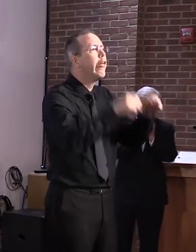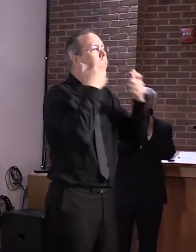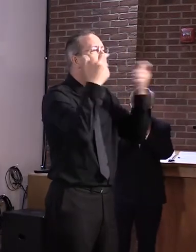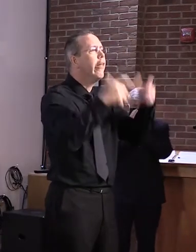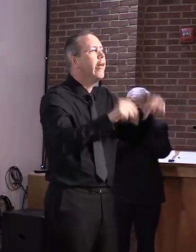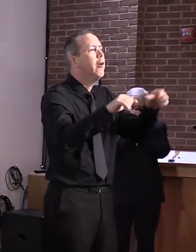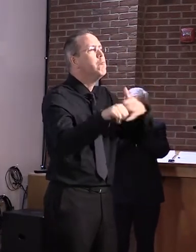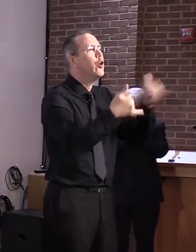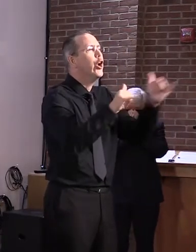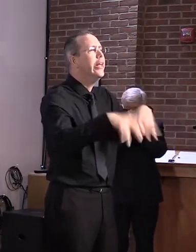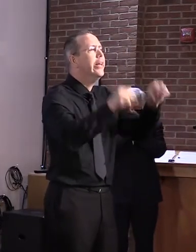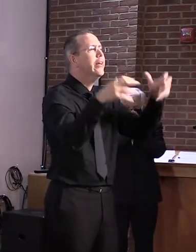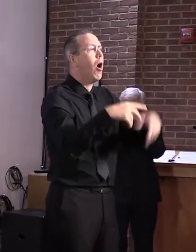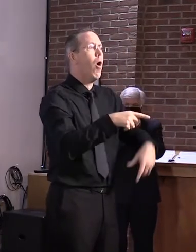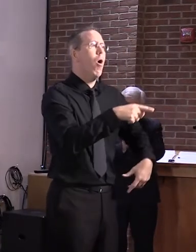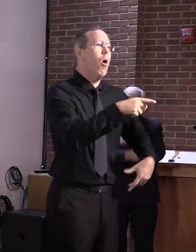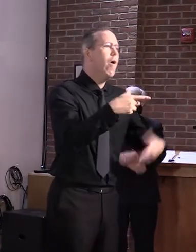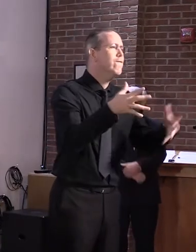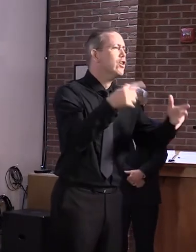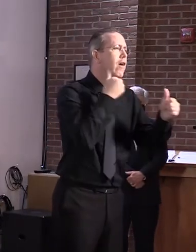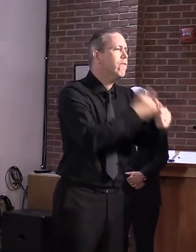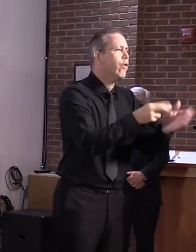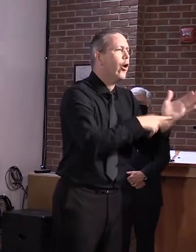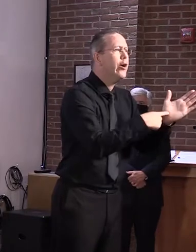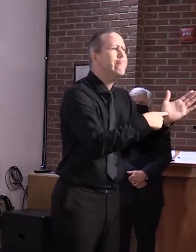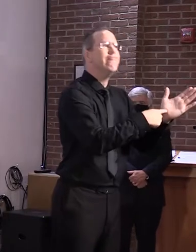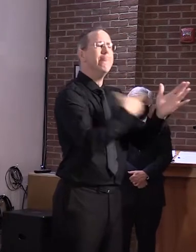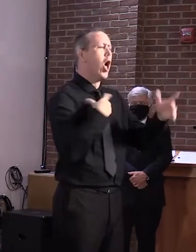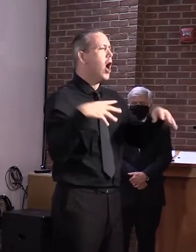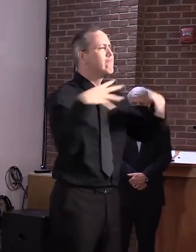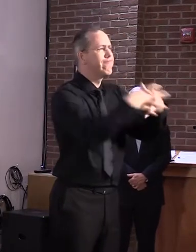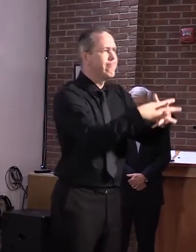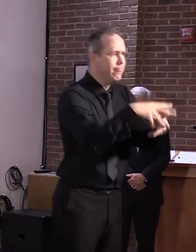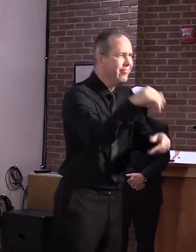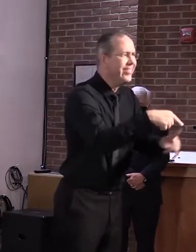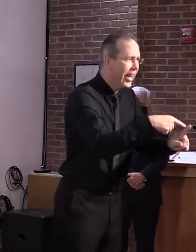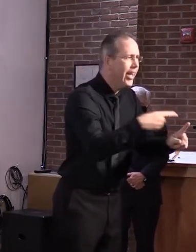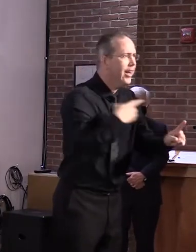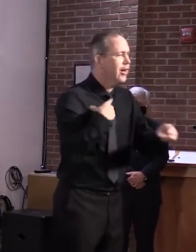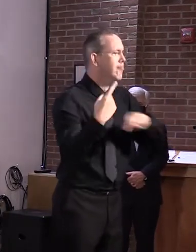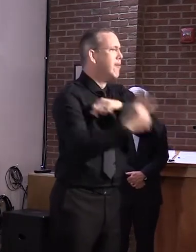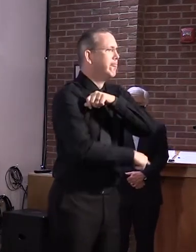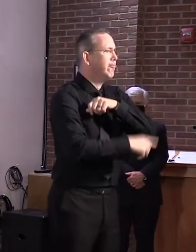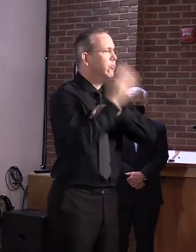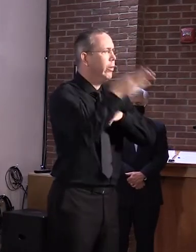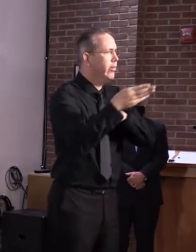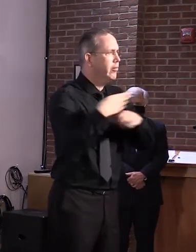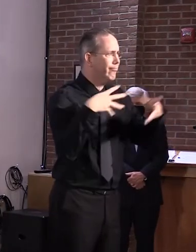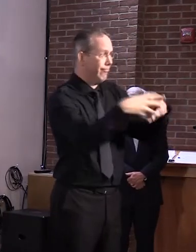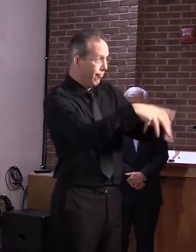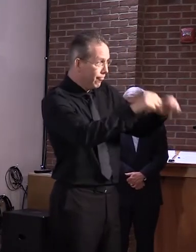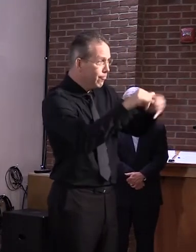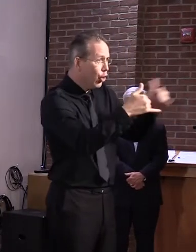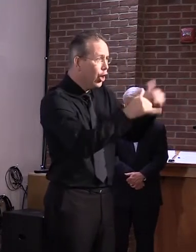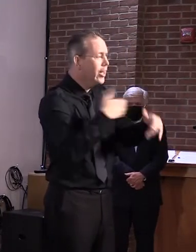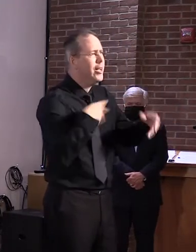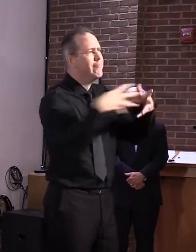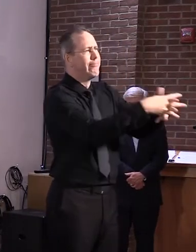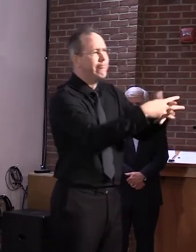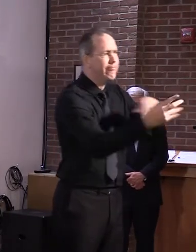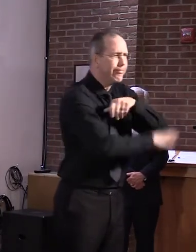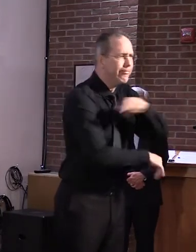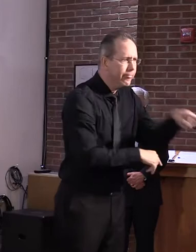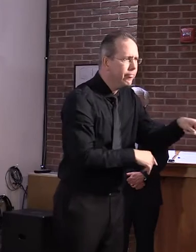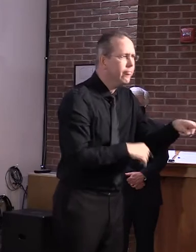But there is a lot of concern, but the institutions are prepared and ready to discipline students and employees. For example, let's say you